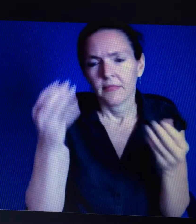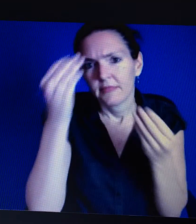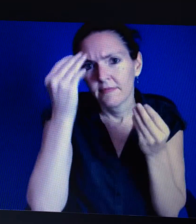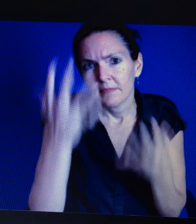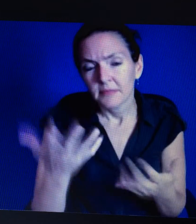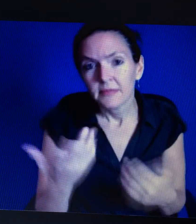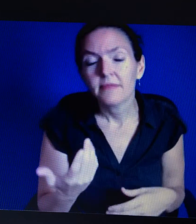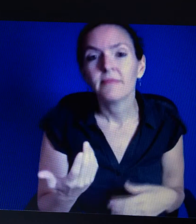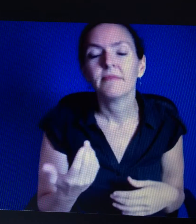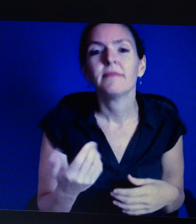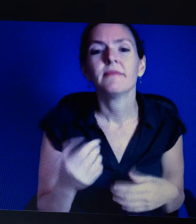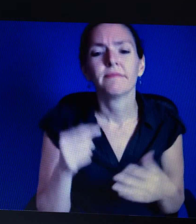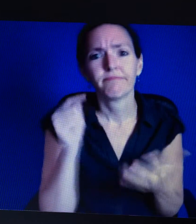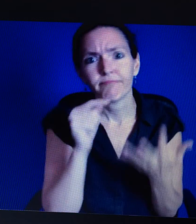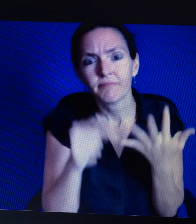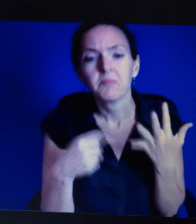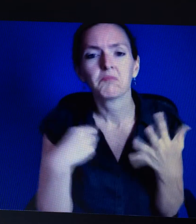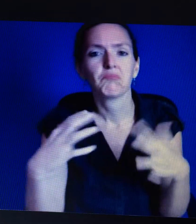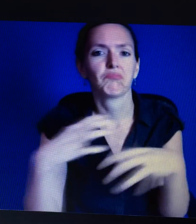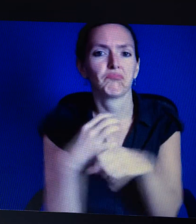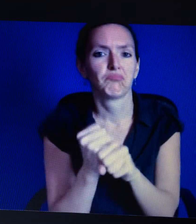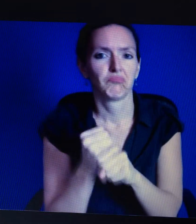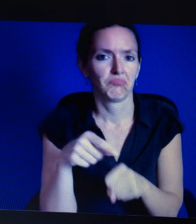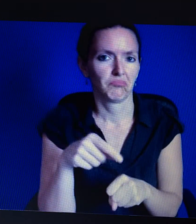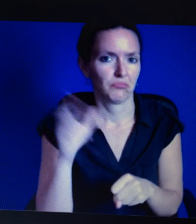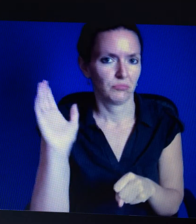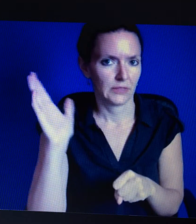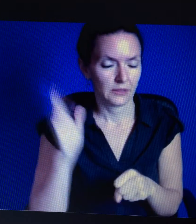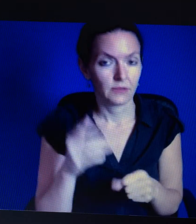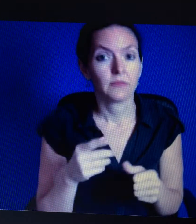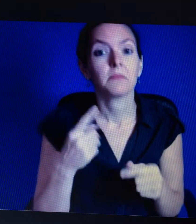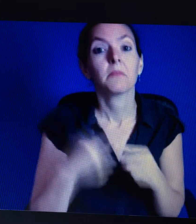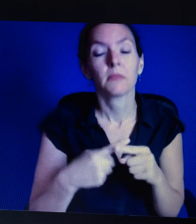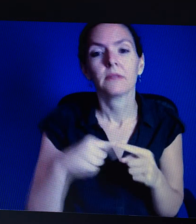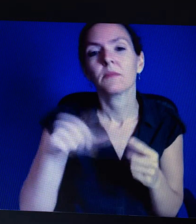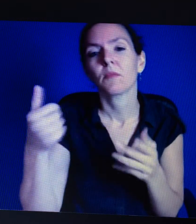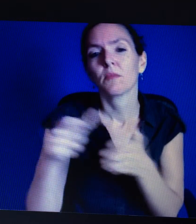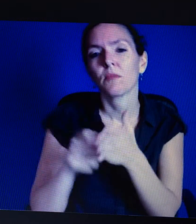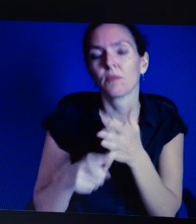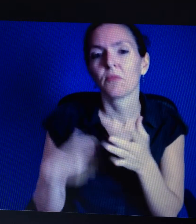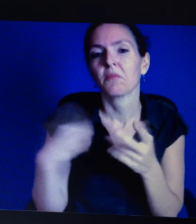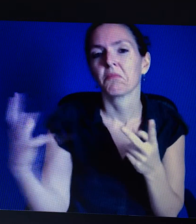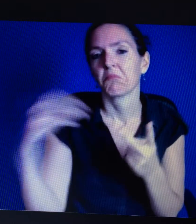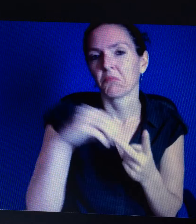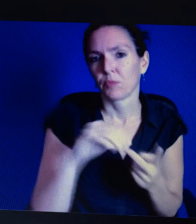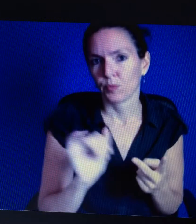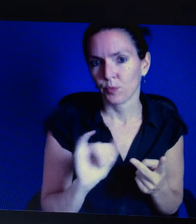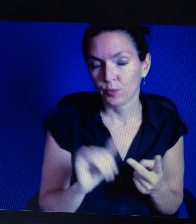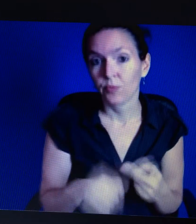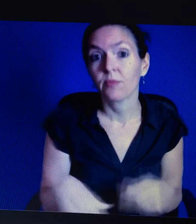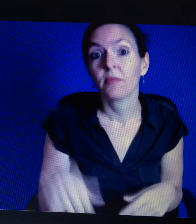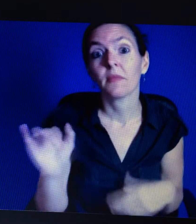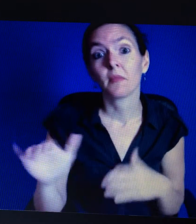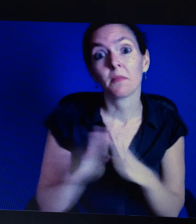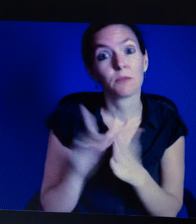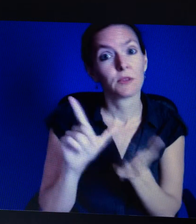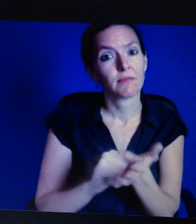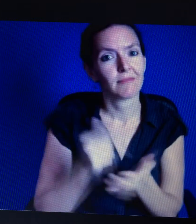Well, there's a lot of important information in this book, all different concepts that we're going to discuss in the lecture.